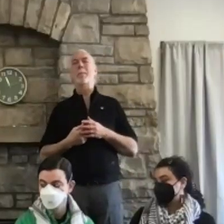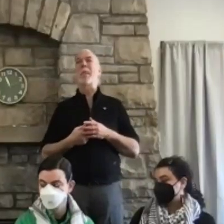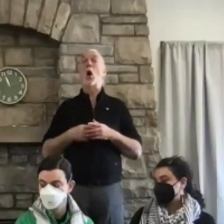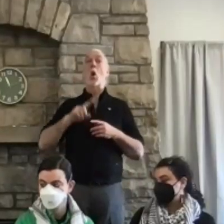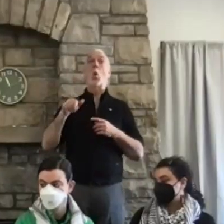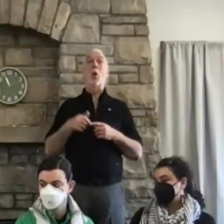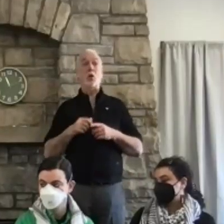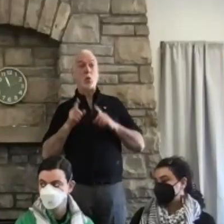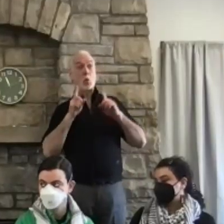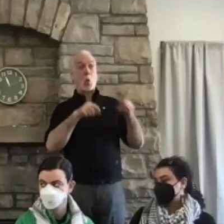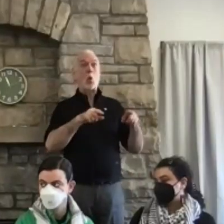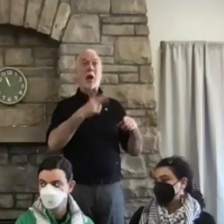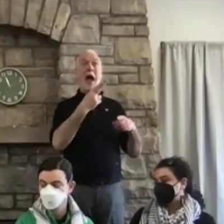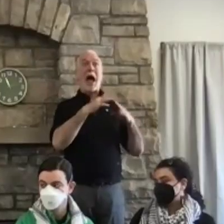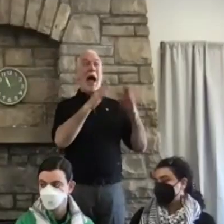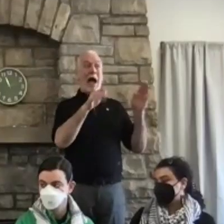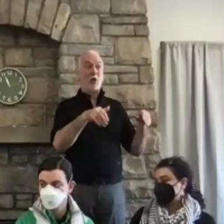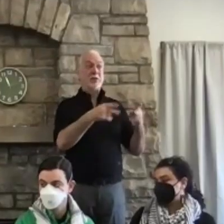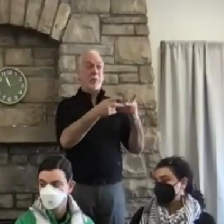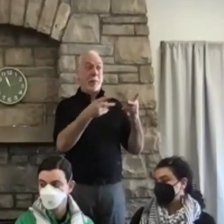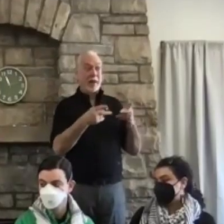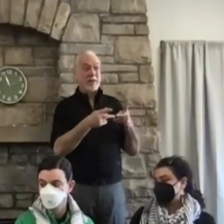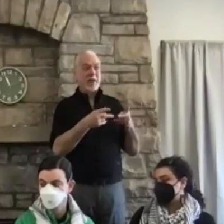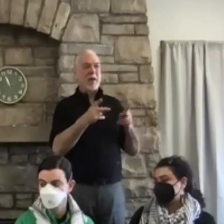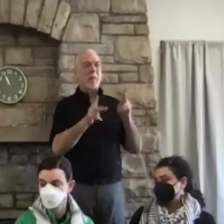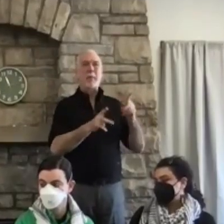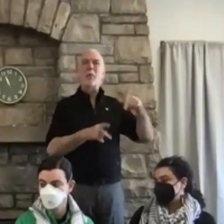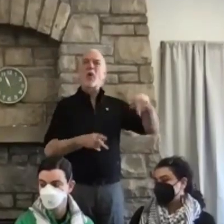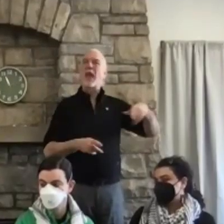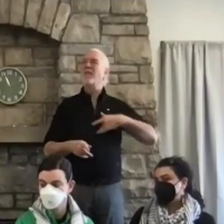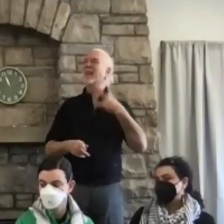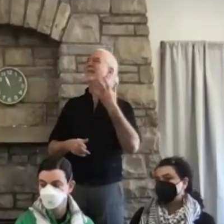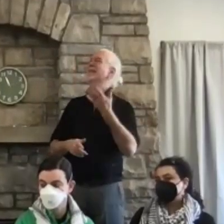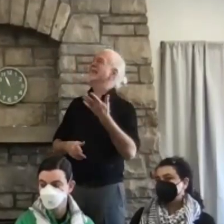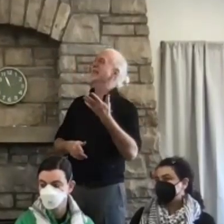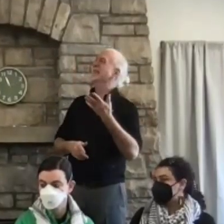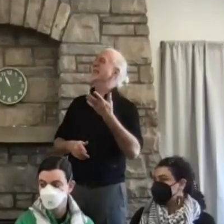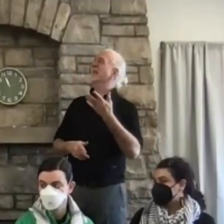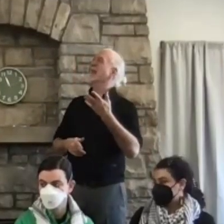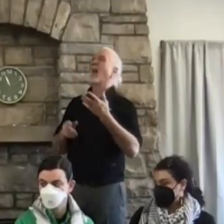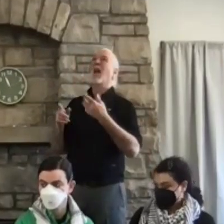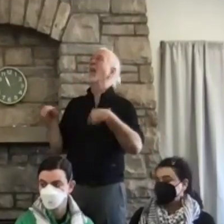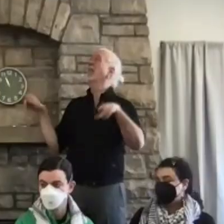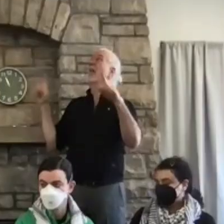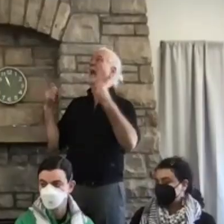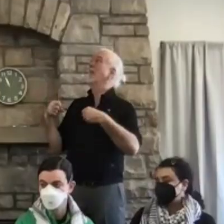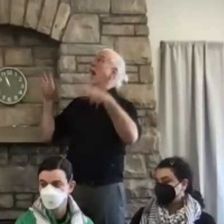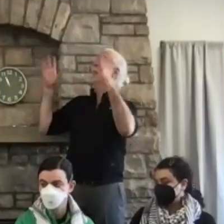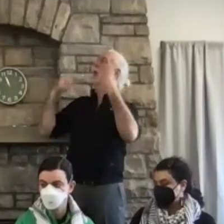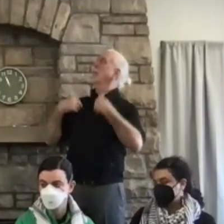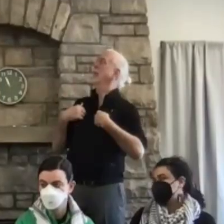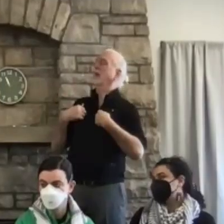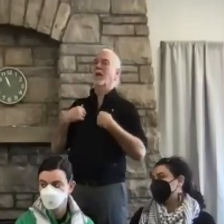that I hear frequently is that people feel that, they've been given up on. And that's kind of why I mentioned